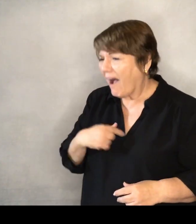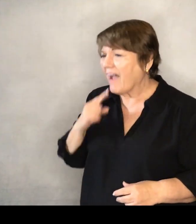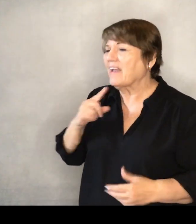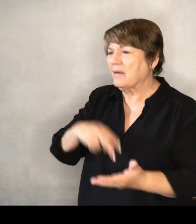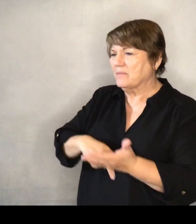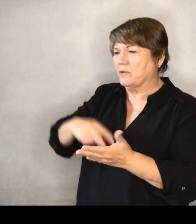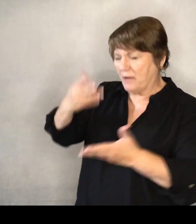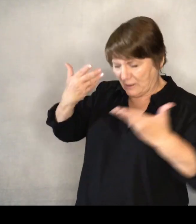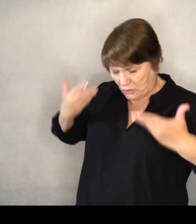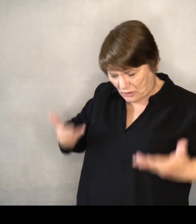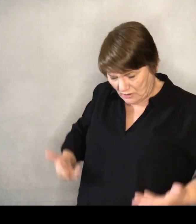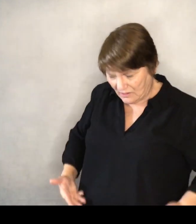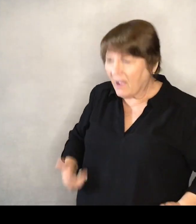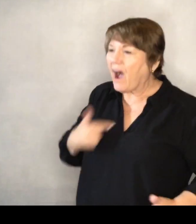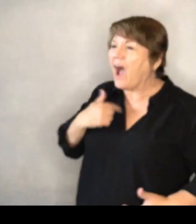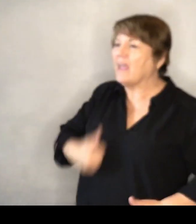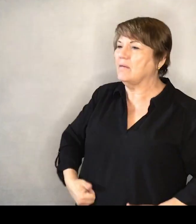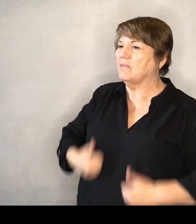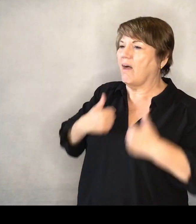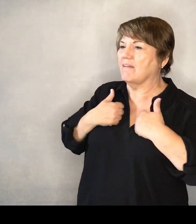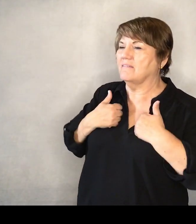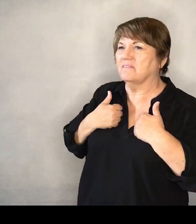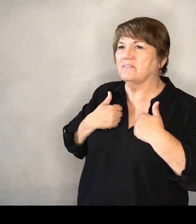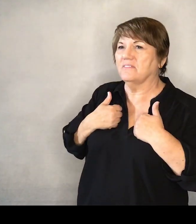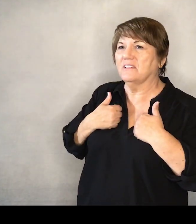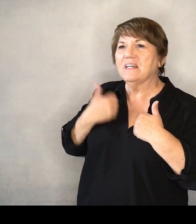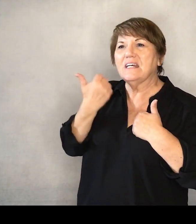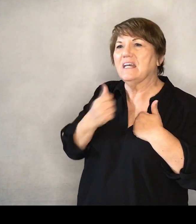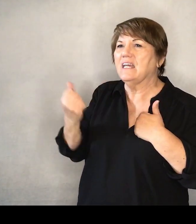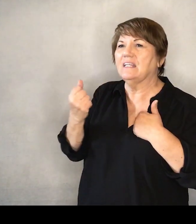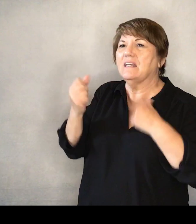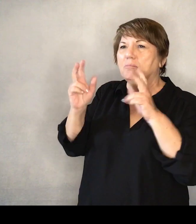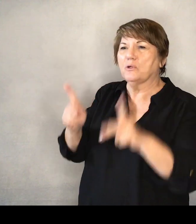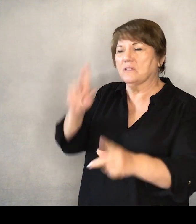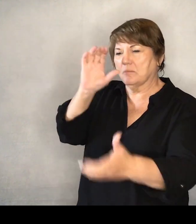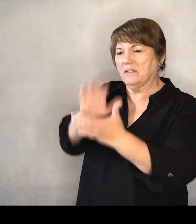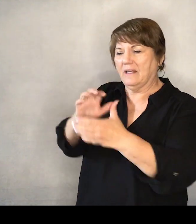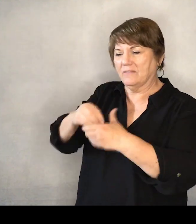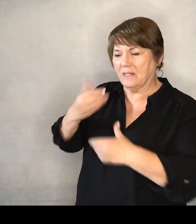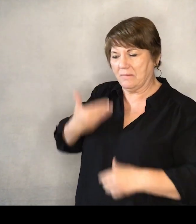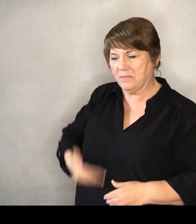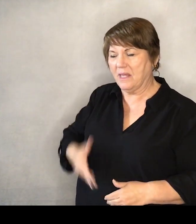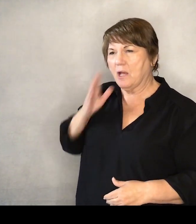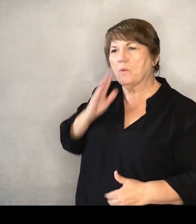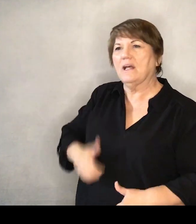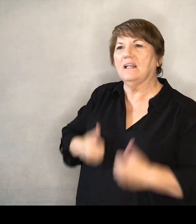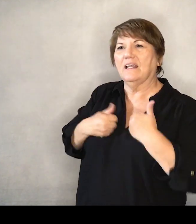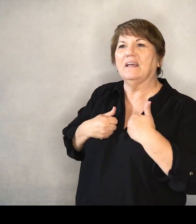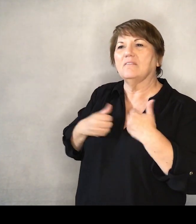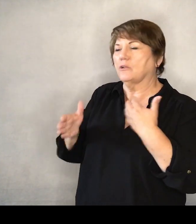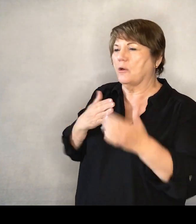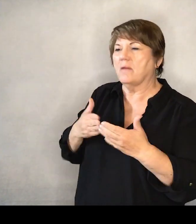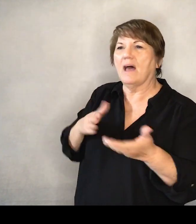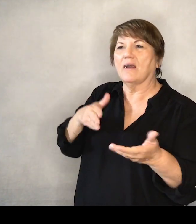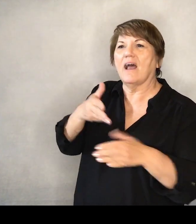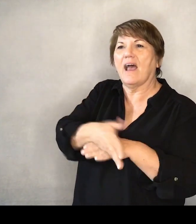the resurrection and the life. Anyone who believes in me will live even after